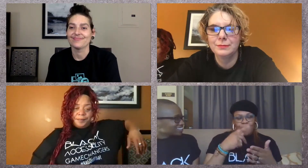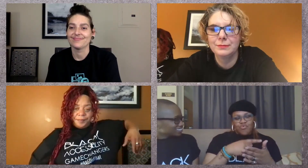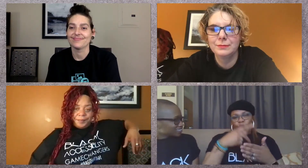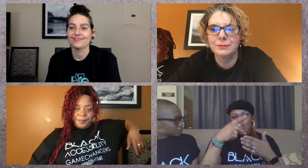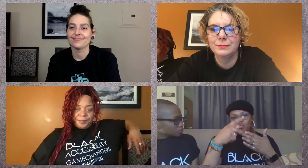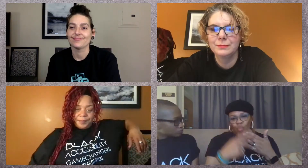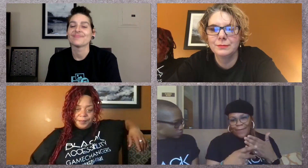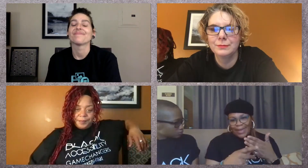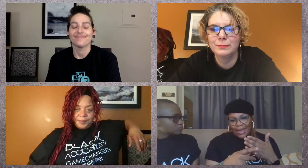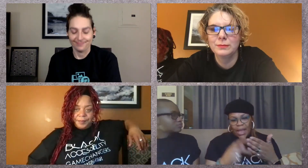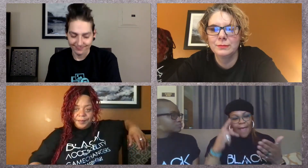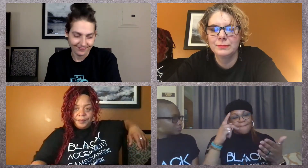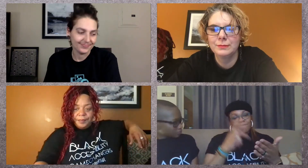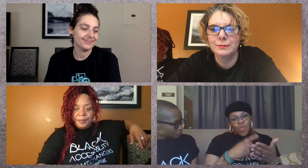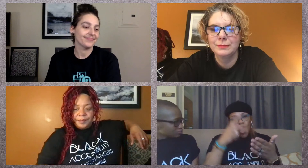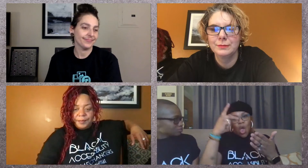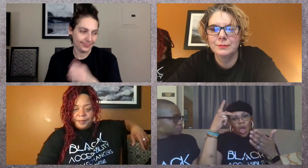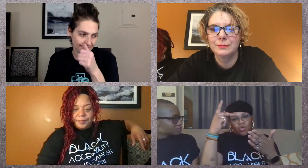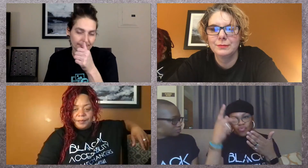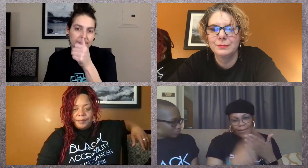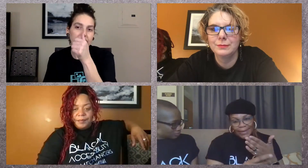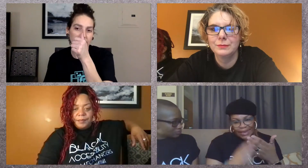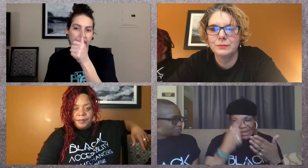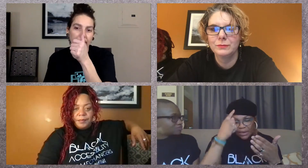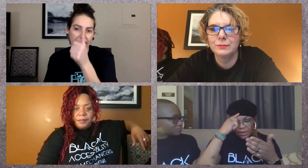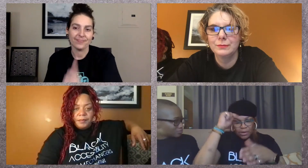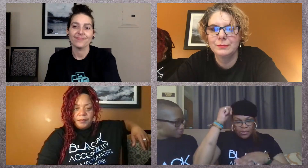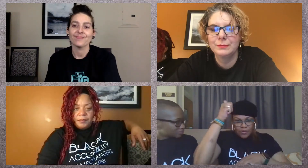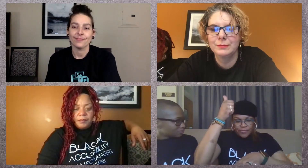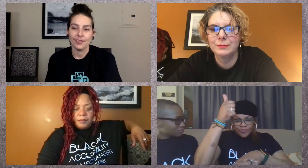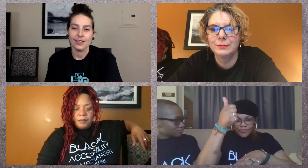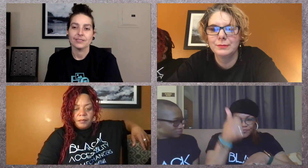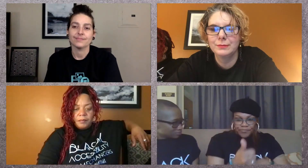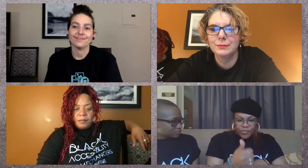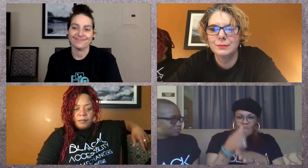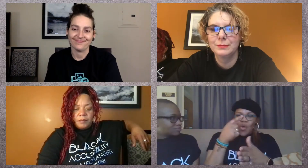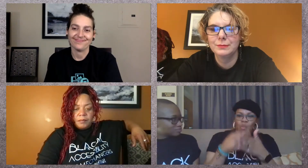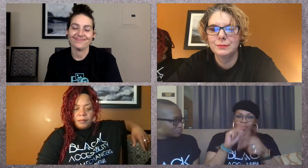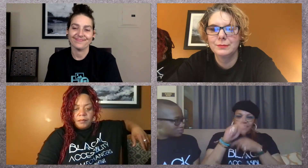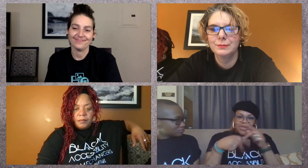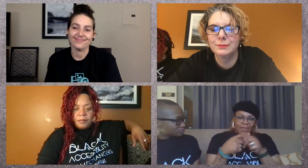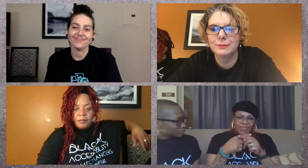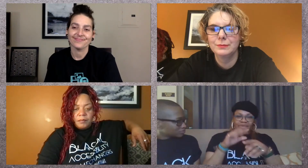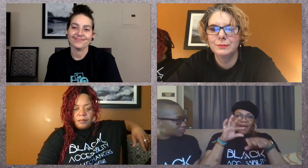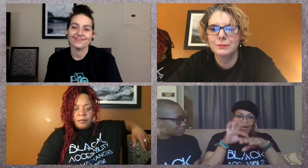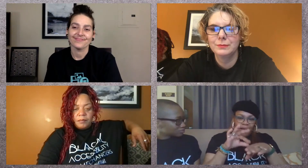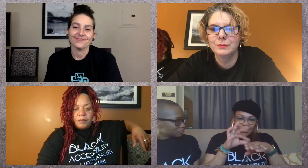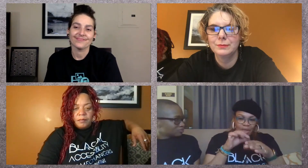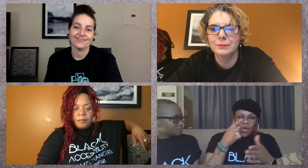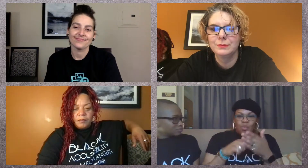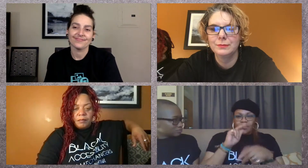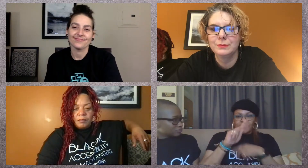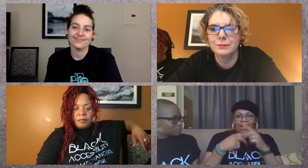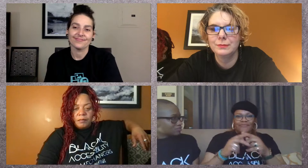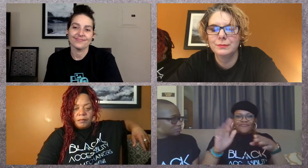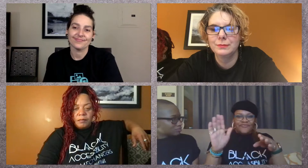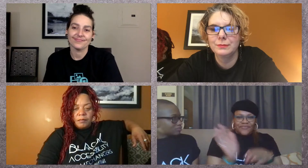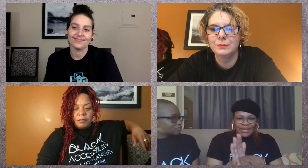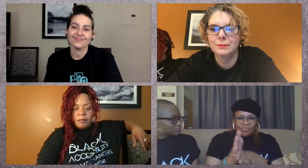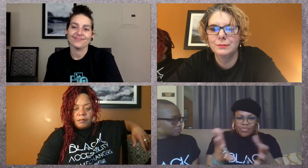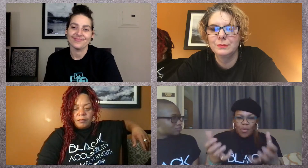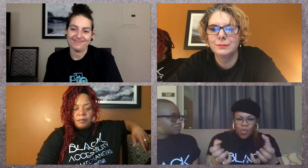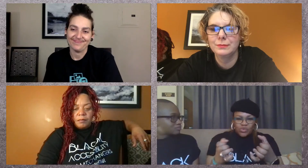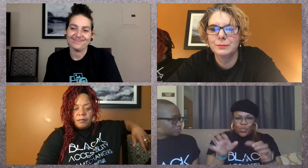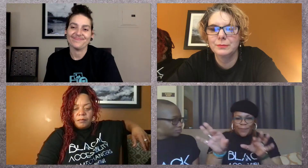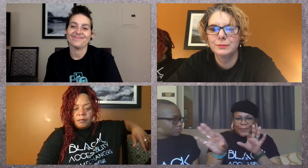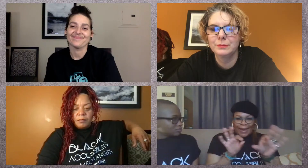But you know, Sundance already has their program, all their programs set in stone. You know, what the